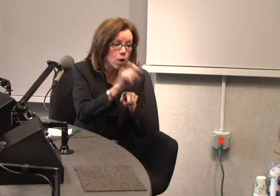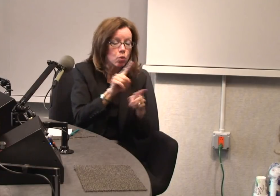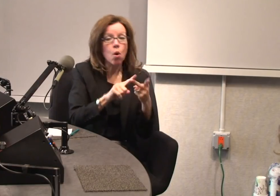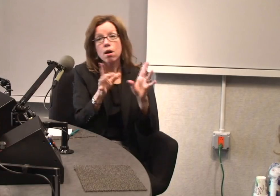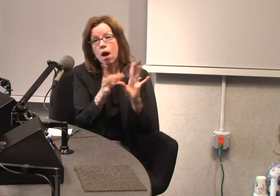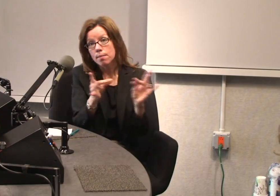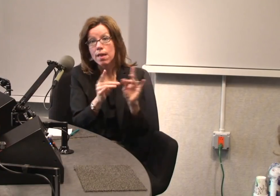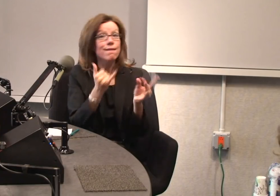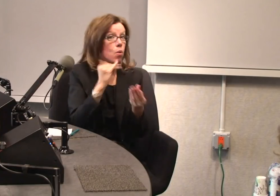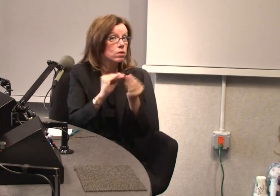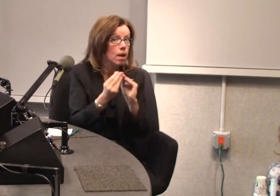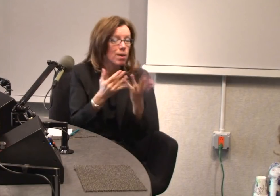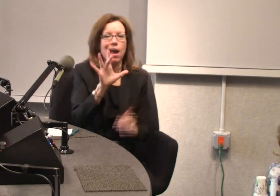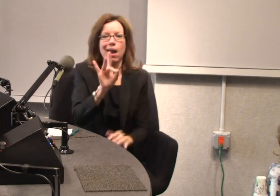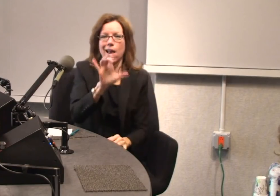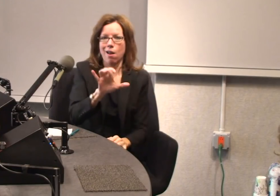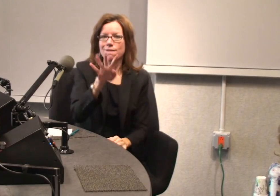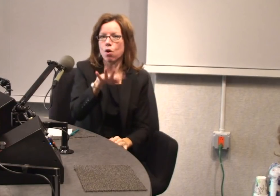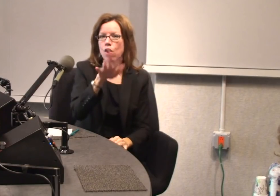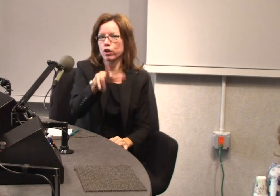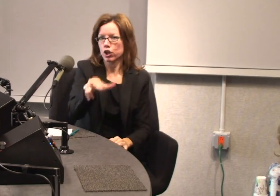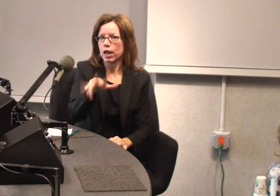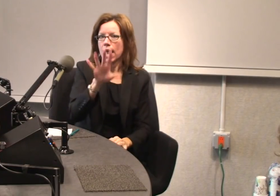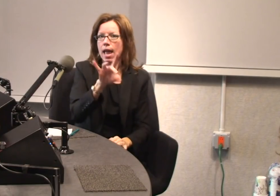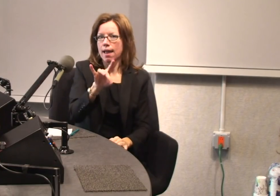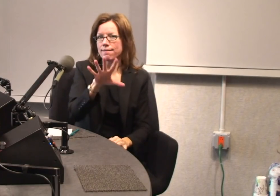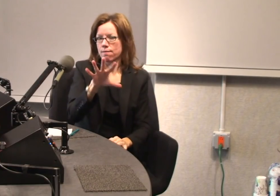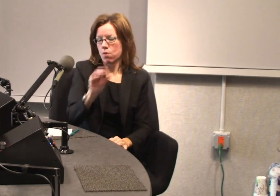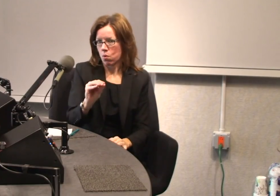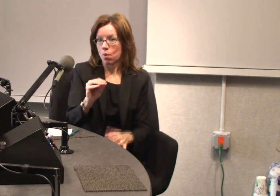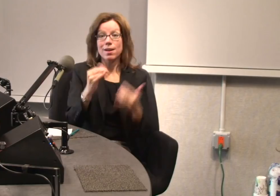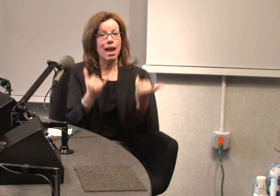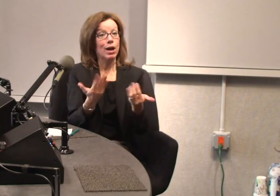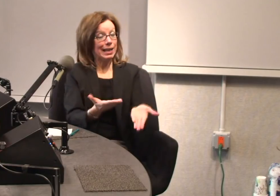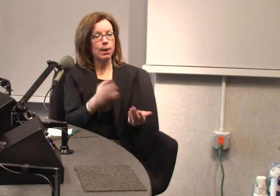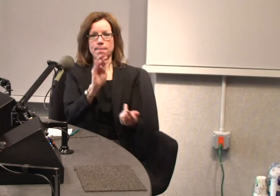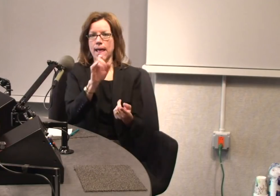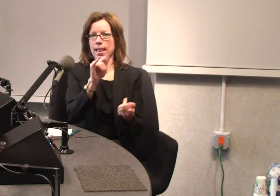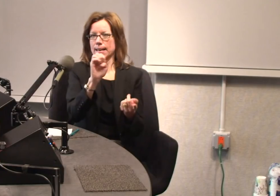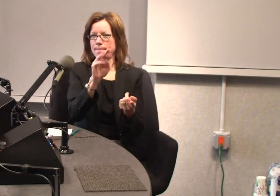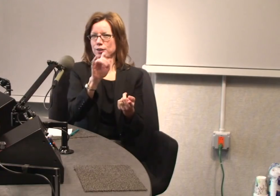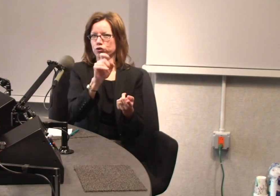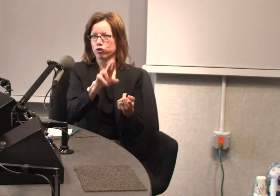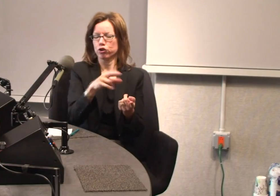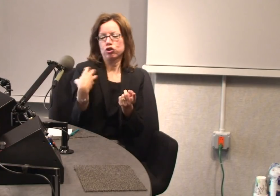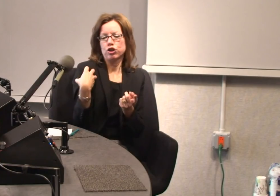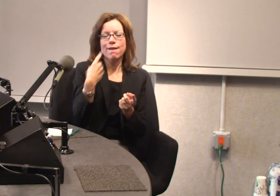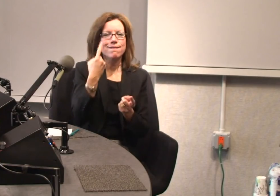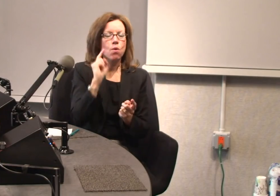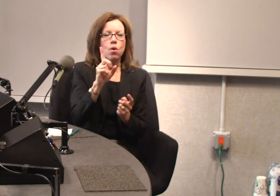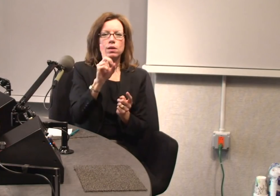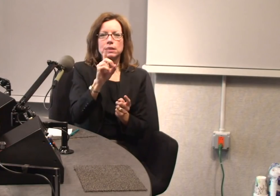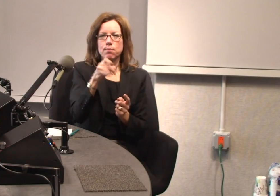again, 800-433-8850. We're talking with Melanie Metzger. She is chair of the Department of Interpretation